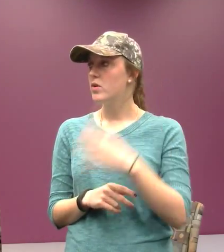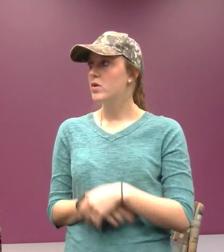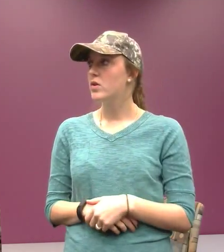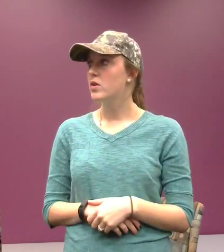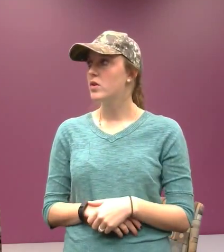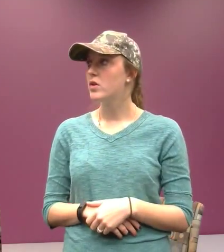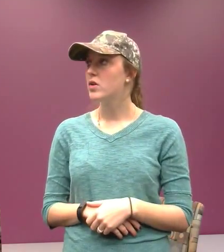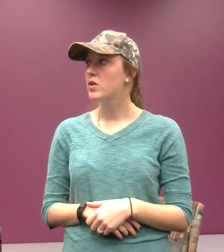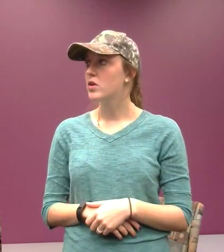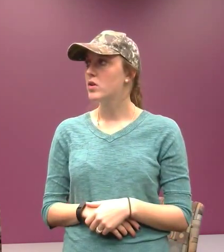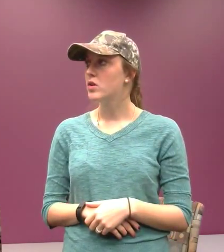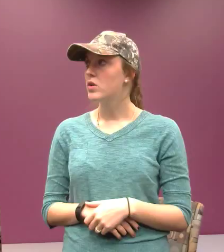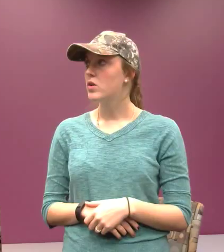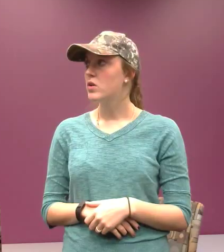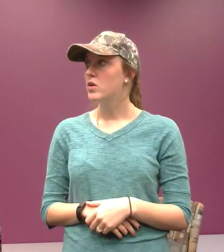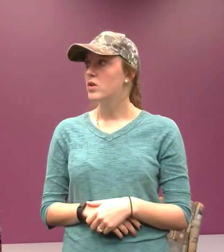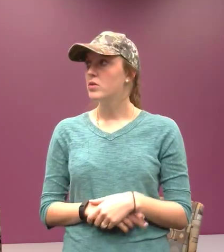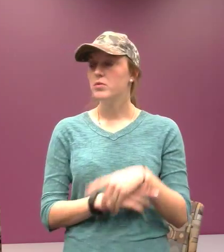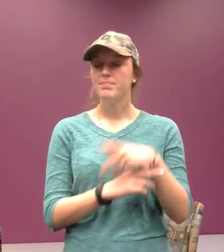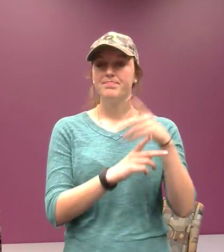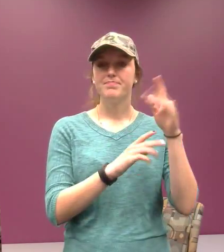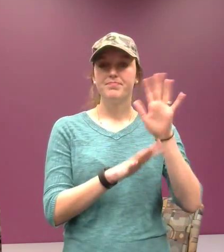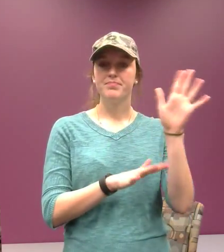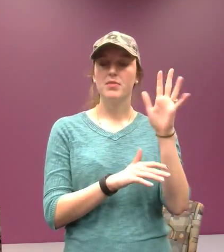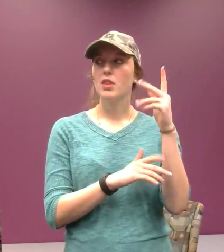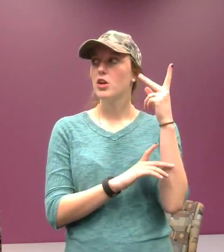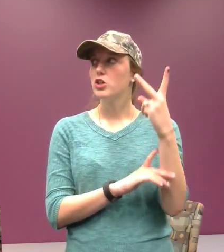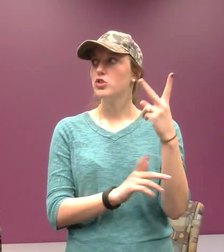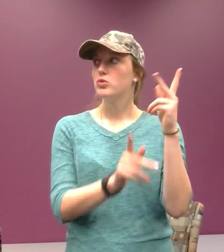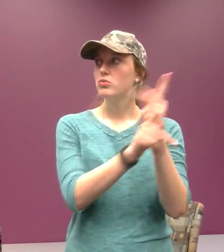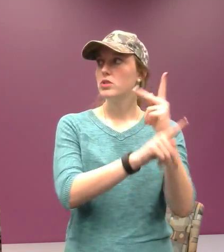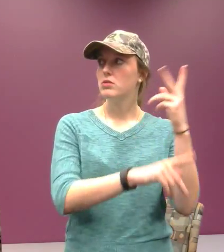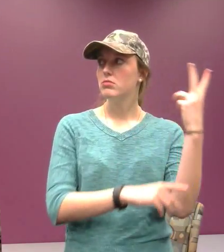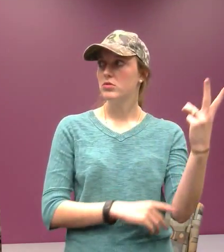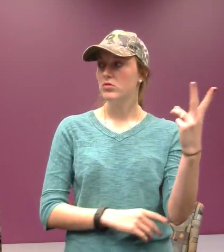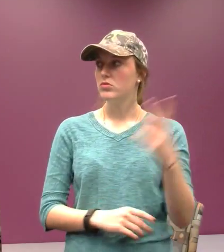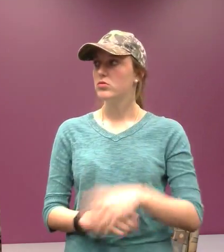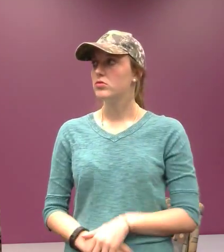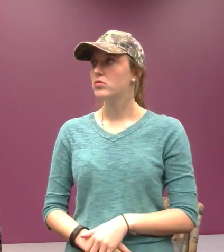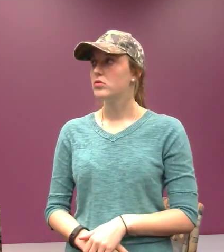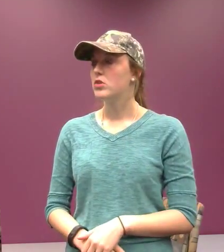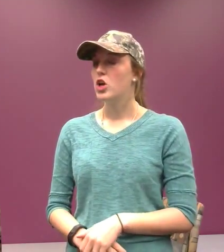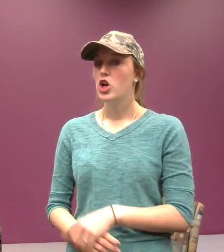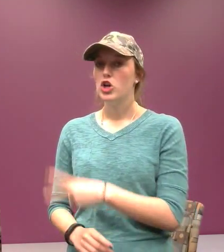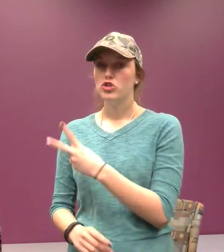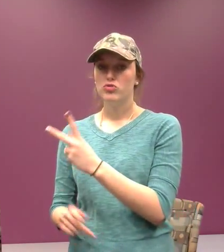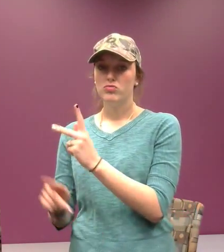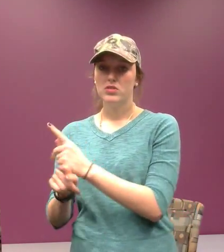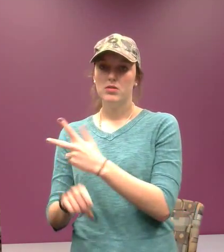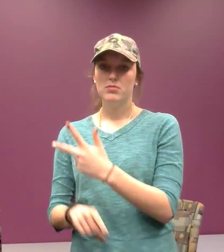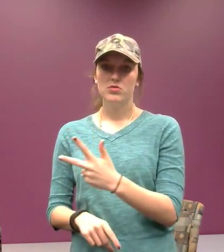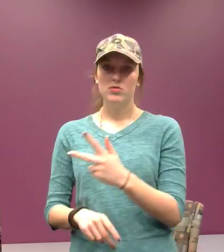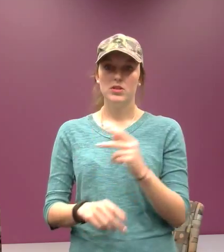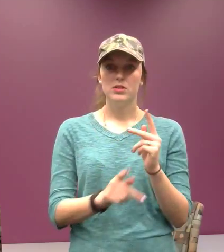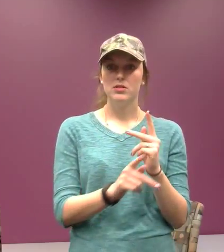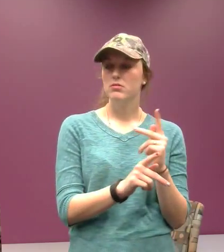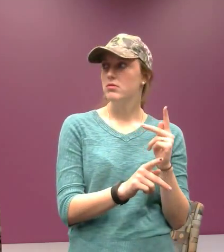So we can look 2 times 2. And then 2 times 3 times 2 times that. And